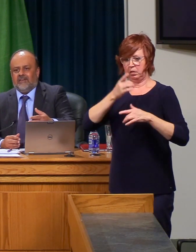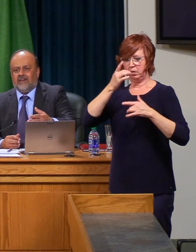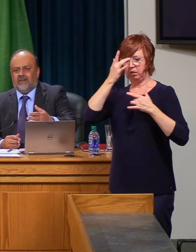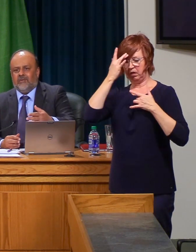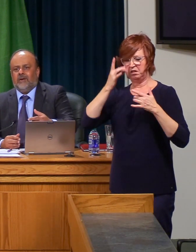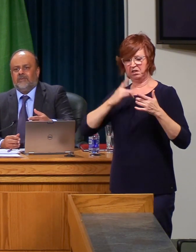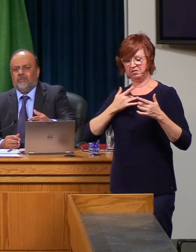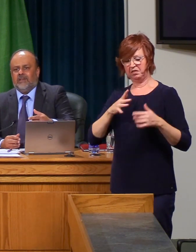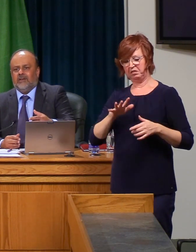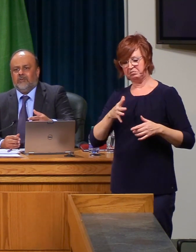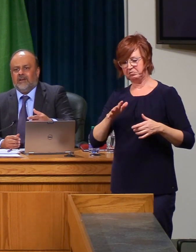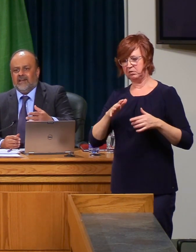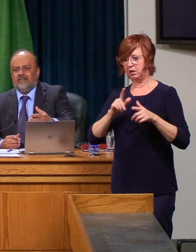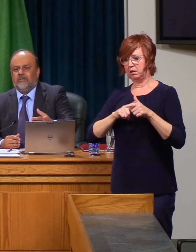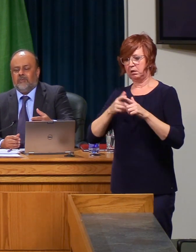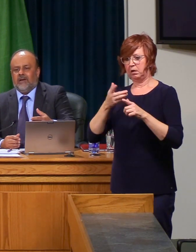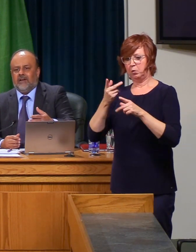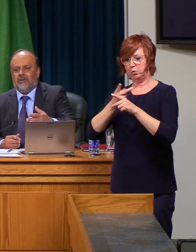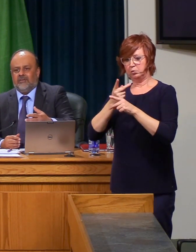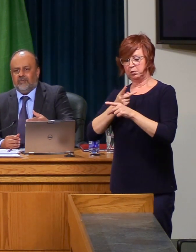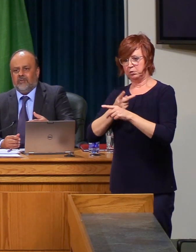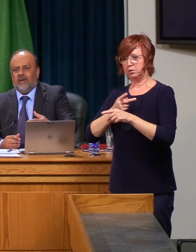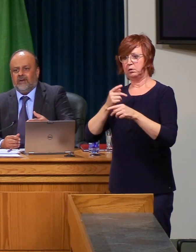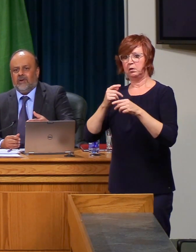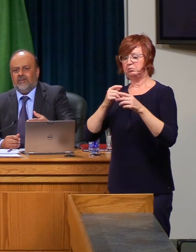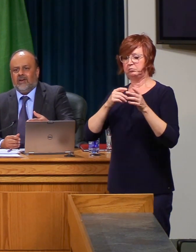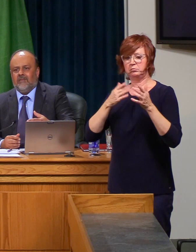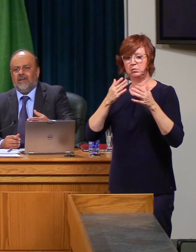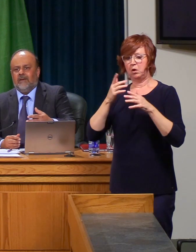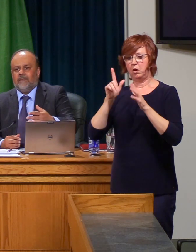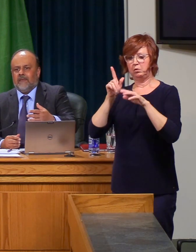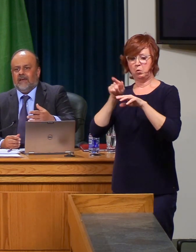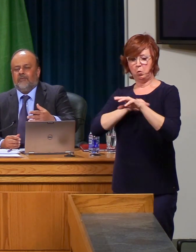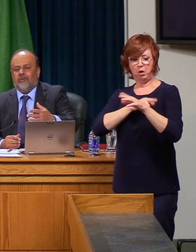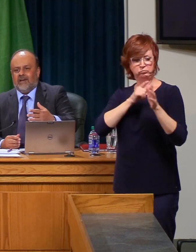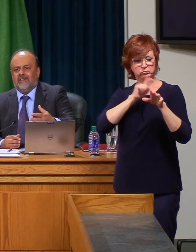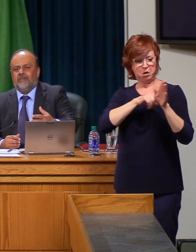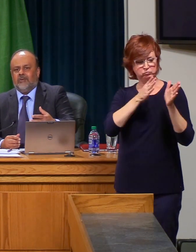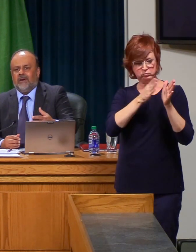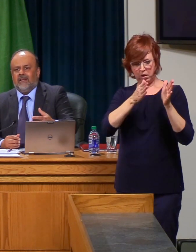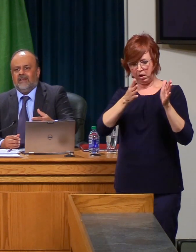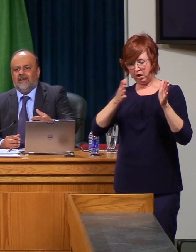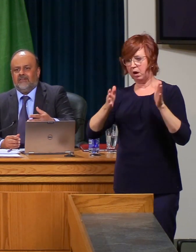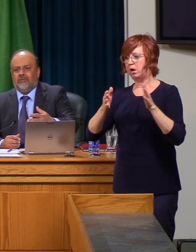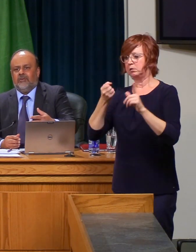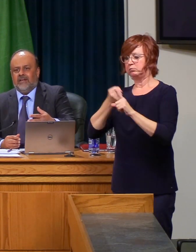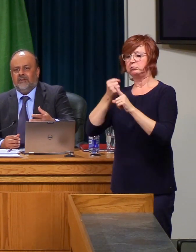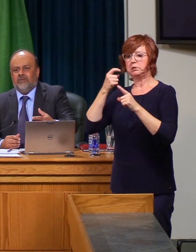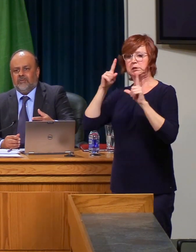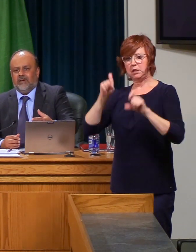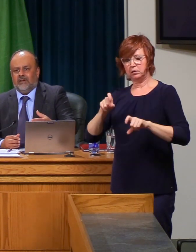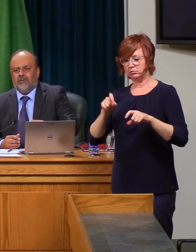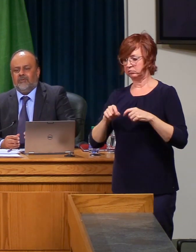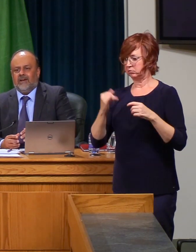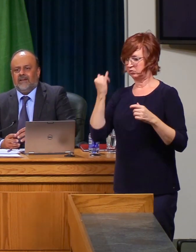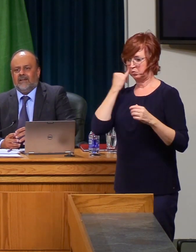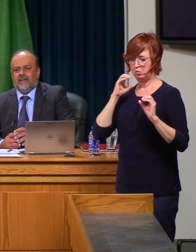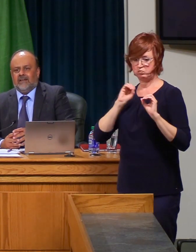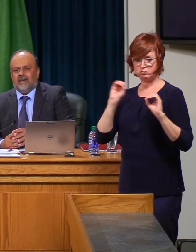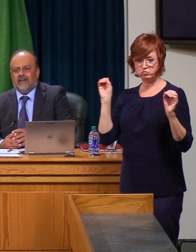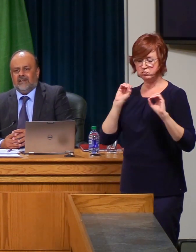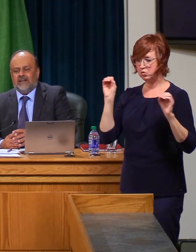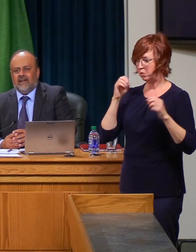contact tracing confirms whether you were asymptomatic or symptomatic while traveling. If you're asymptomatic, there is no need to